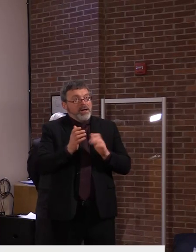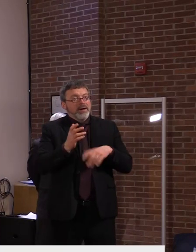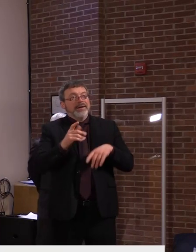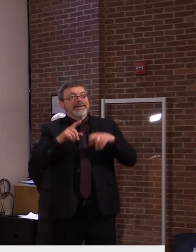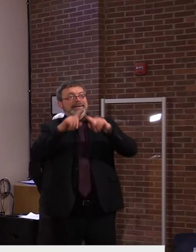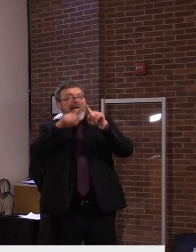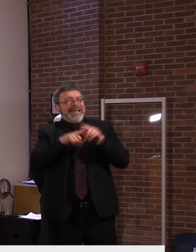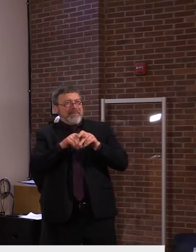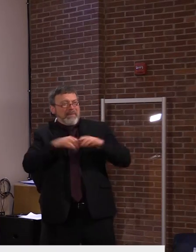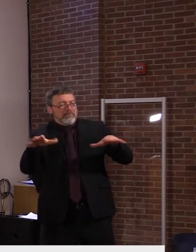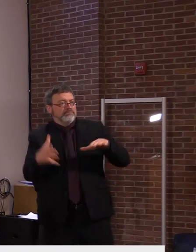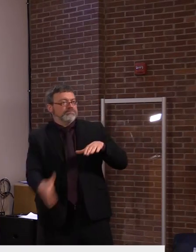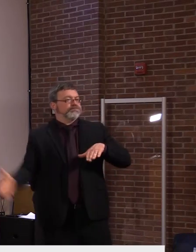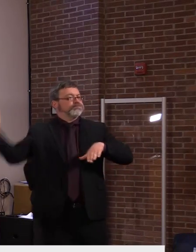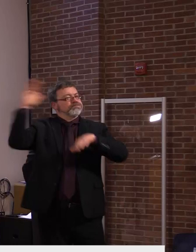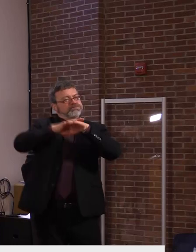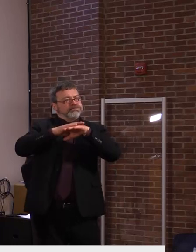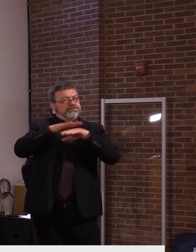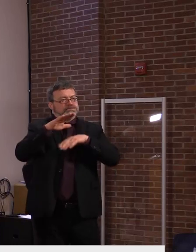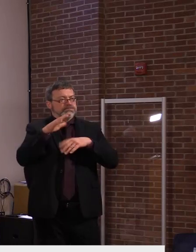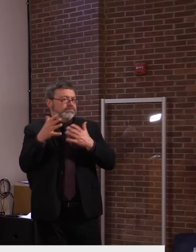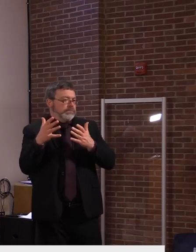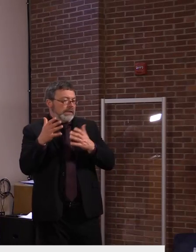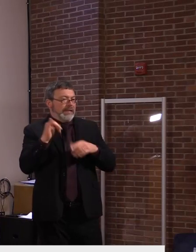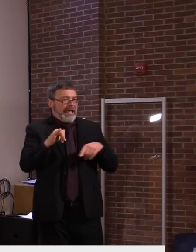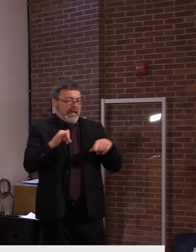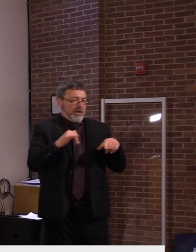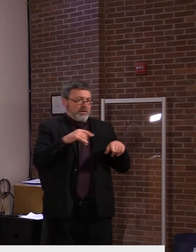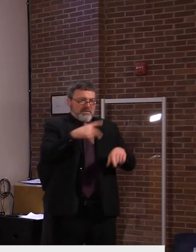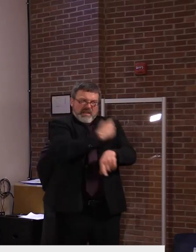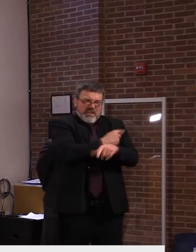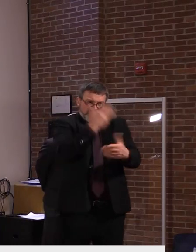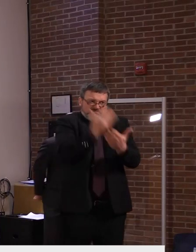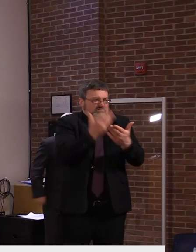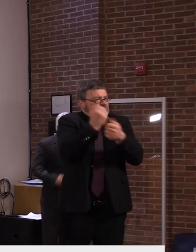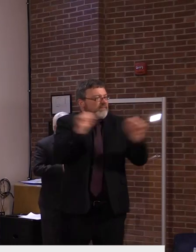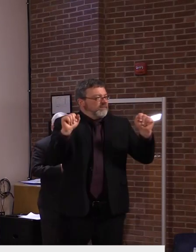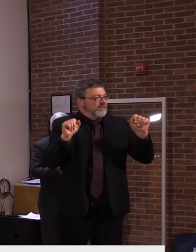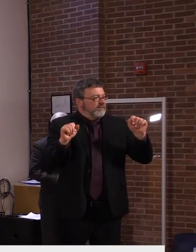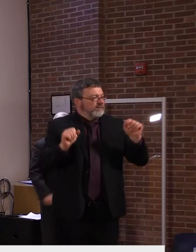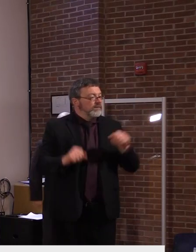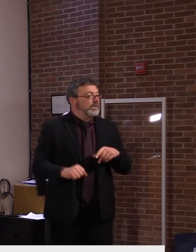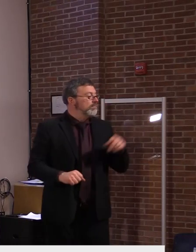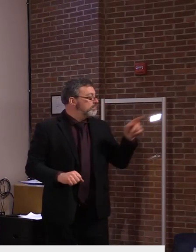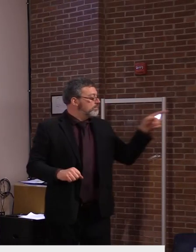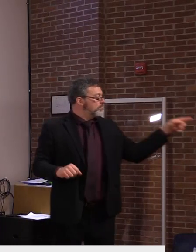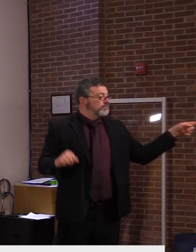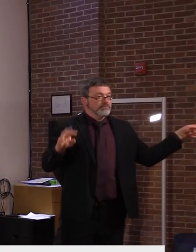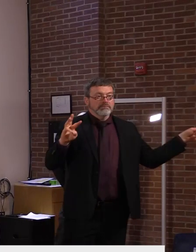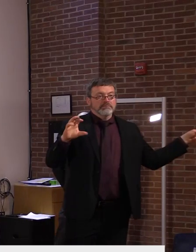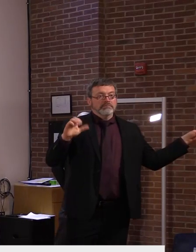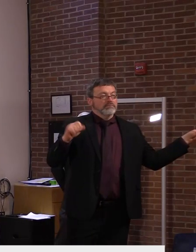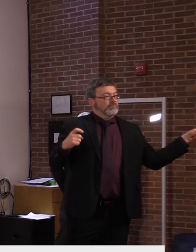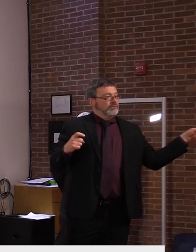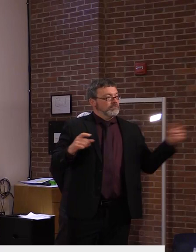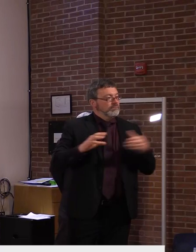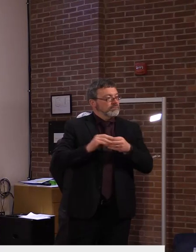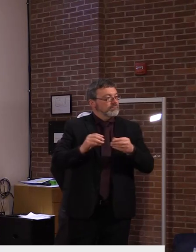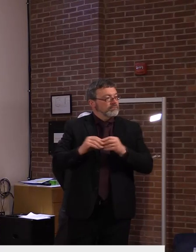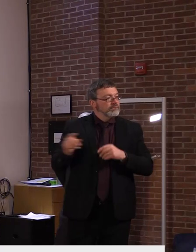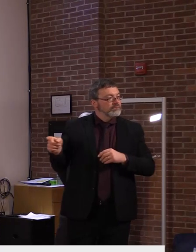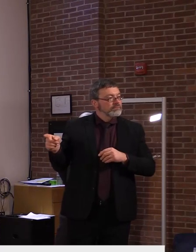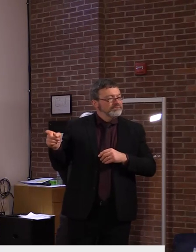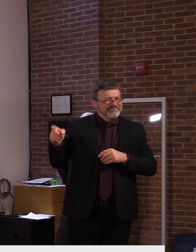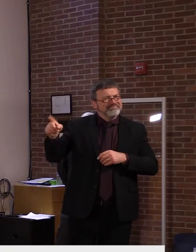Probably a question for Dr. Levine. You mentioned LAMP tests. I'd imagine some people might